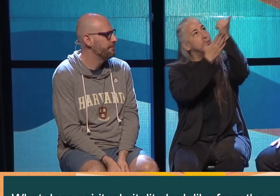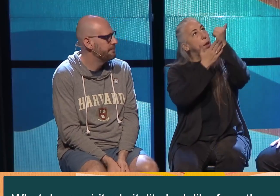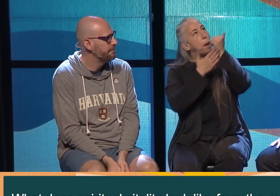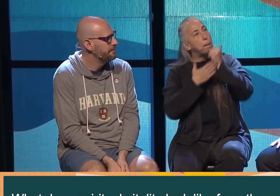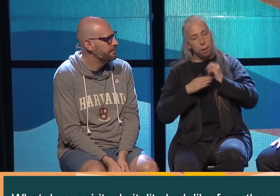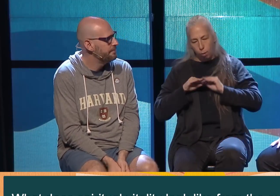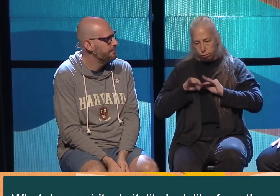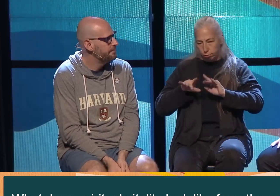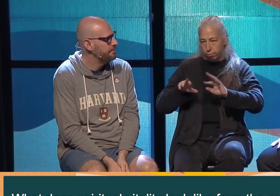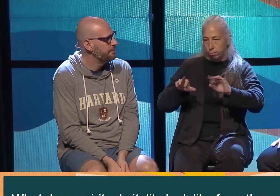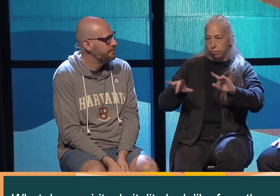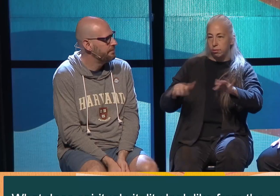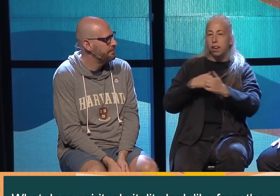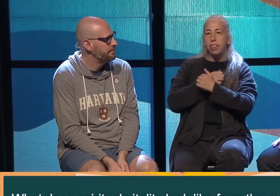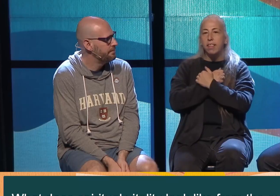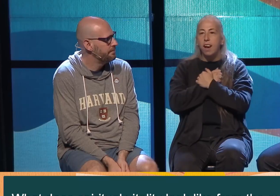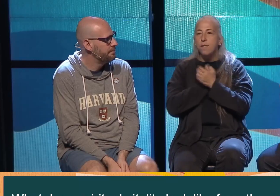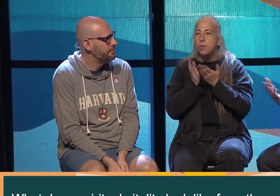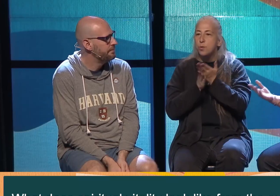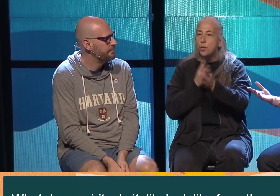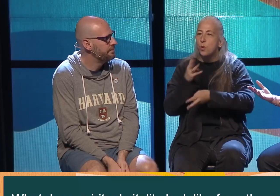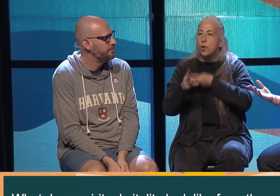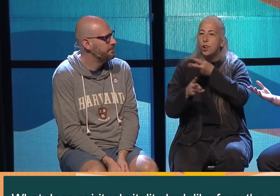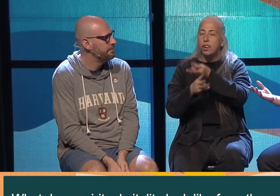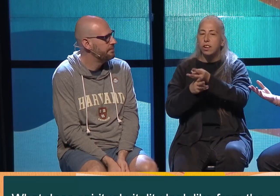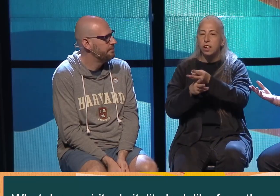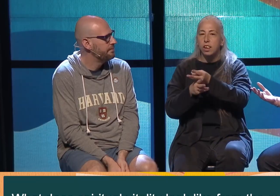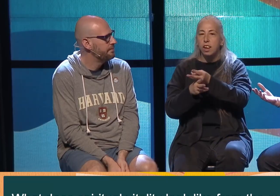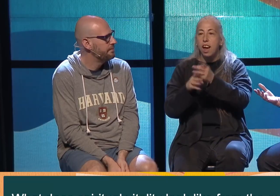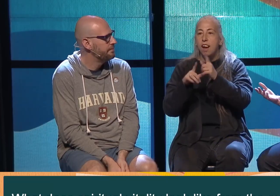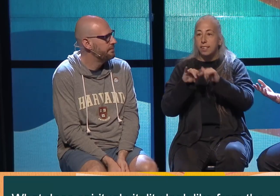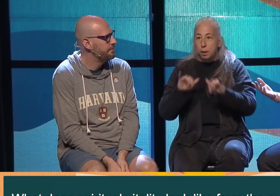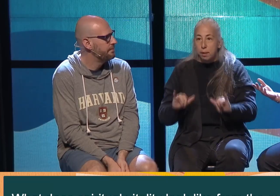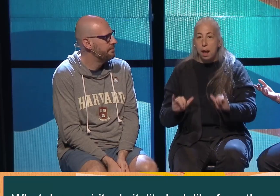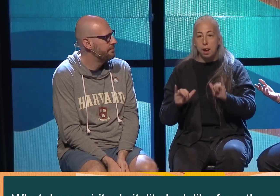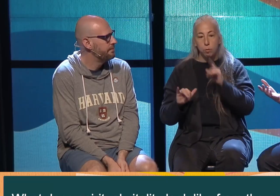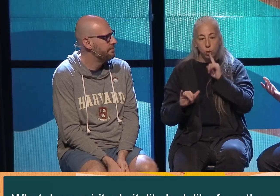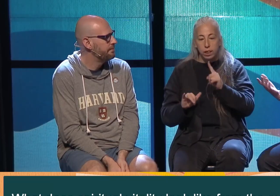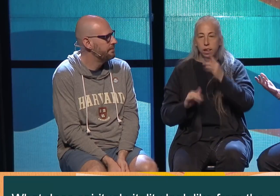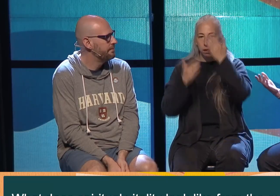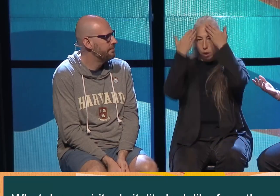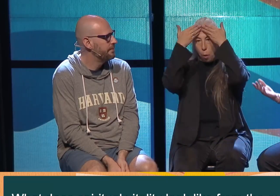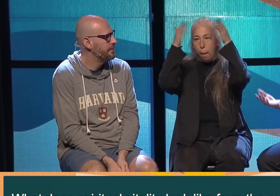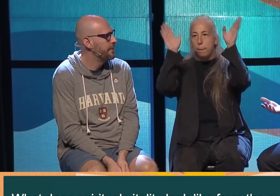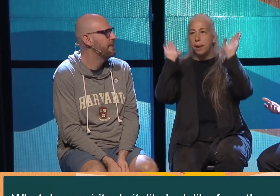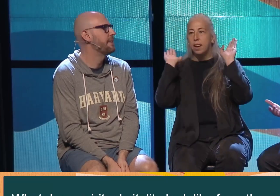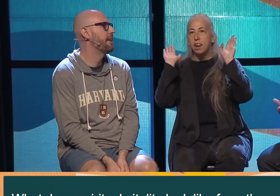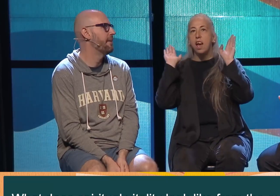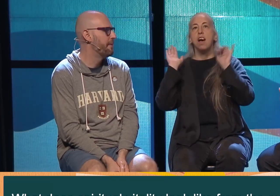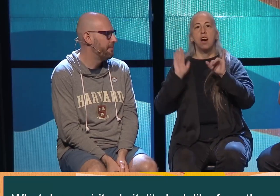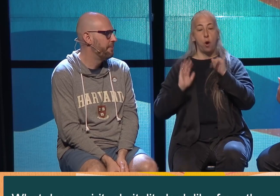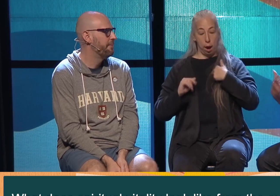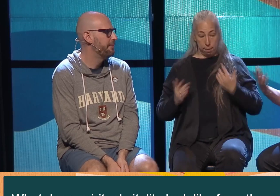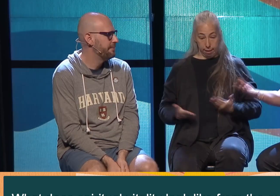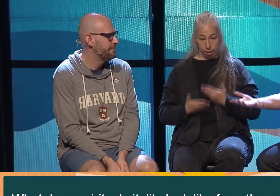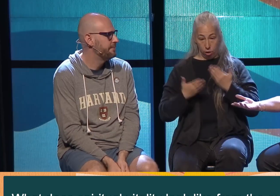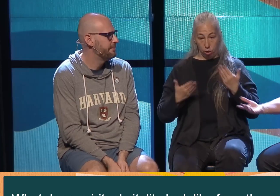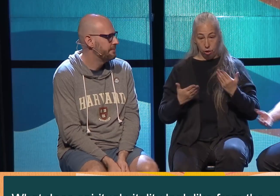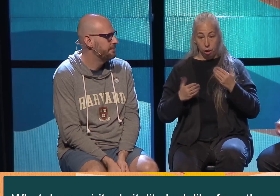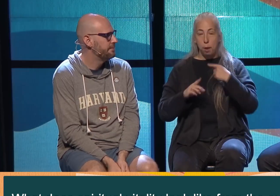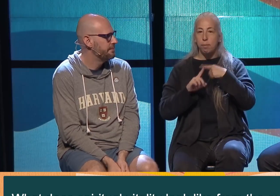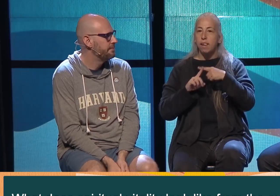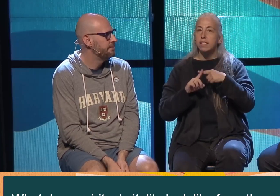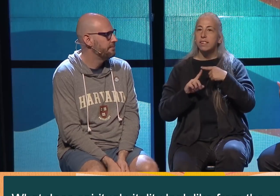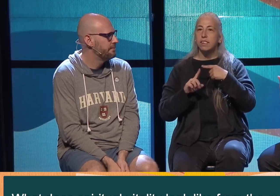people. But there's also not and there's an openness to still knowing, and this is where I am now. Like there's an openness